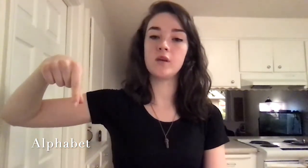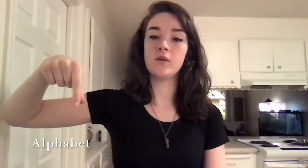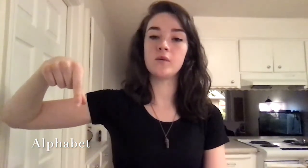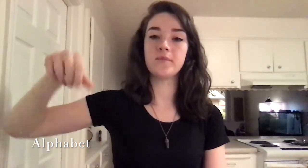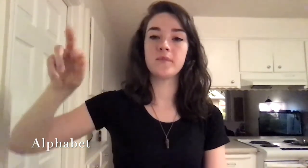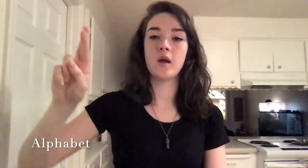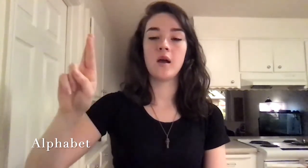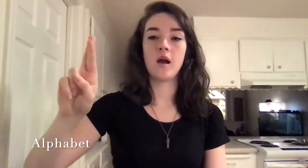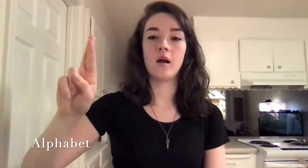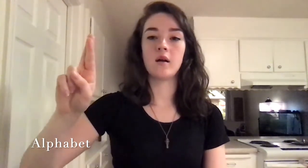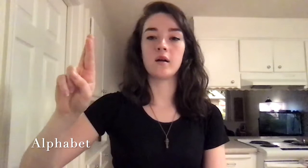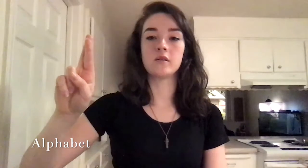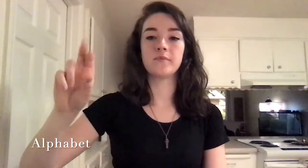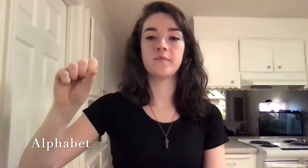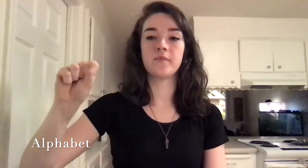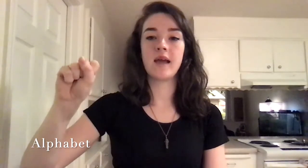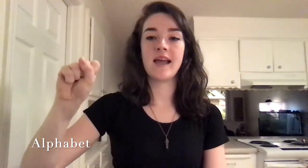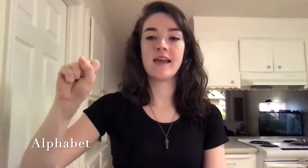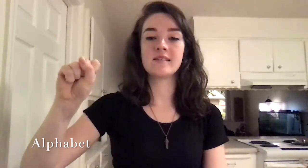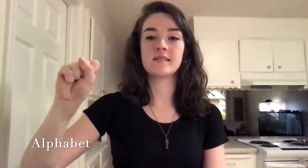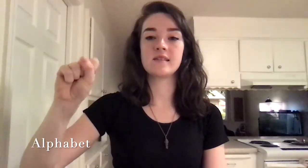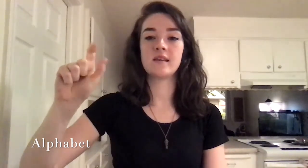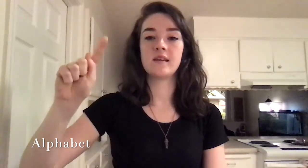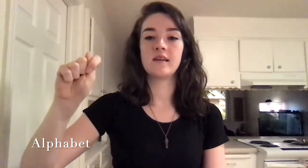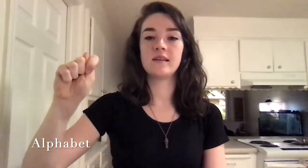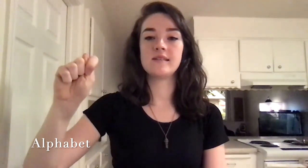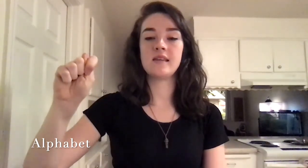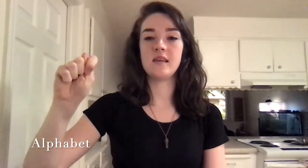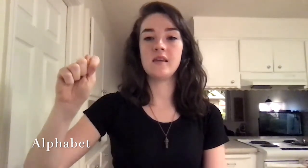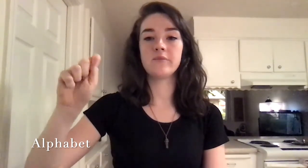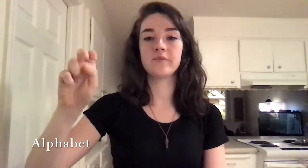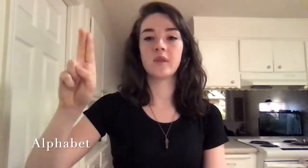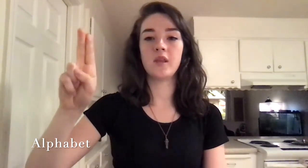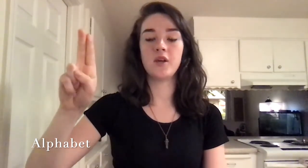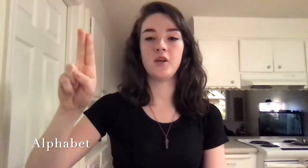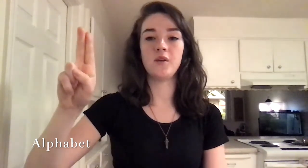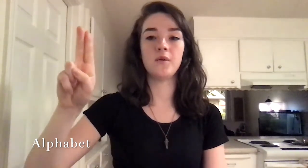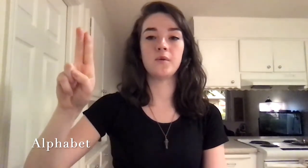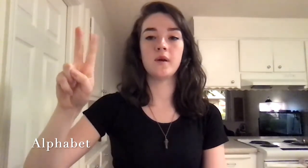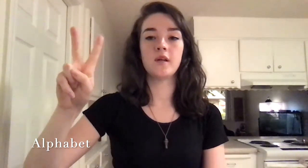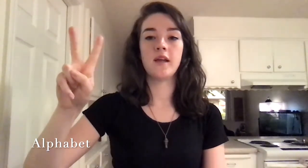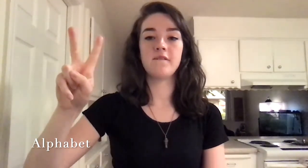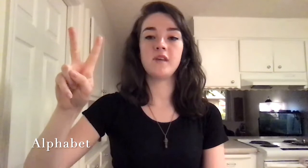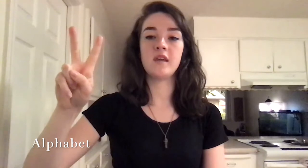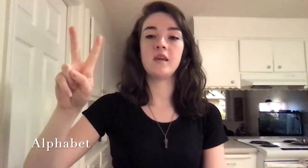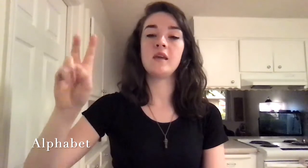Q, R, S, T, U,